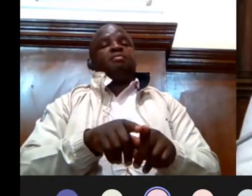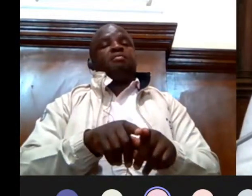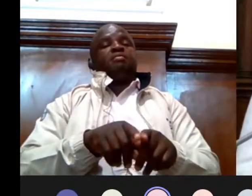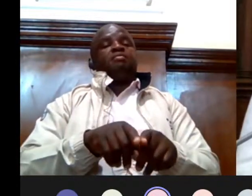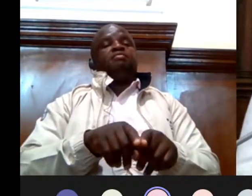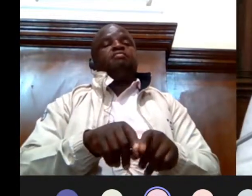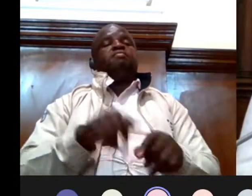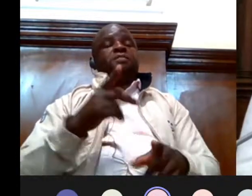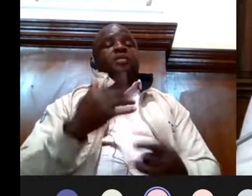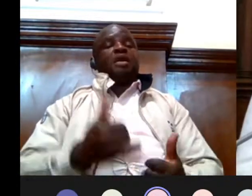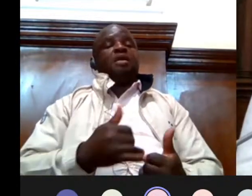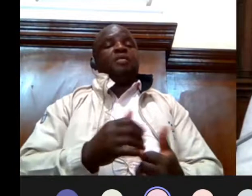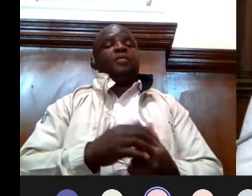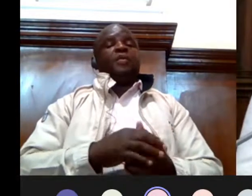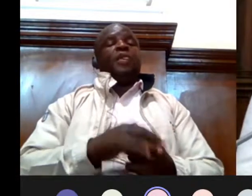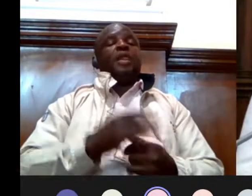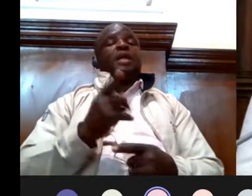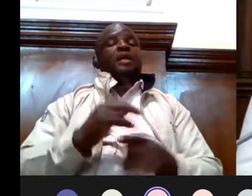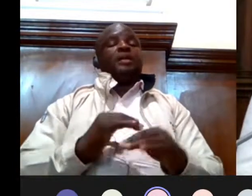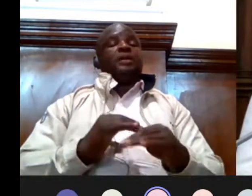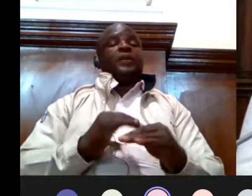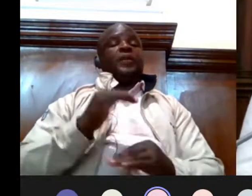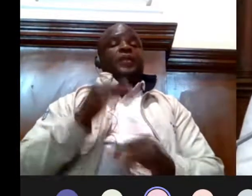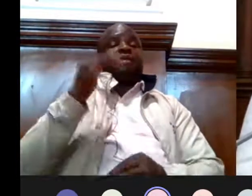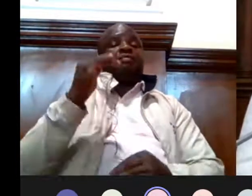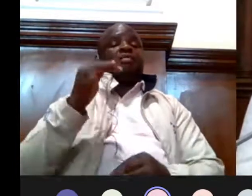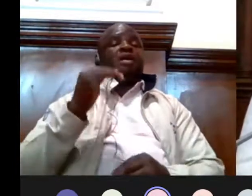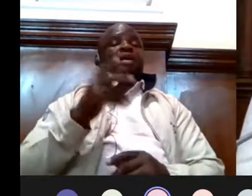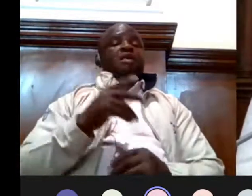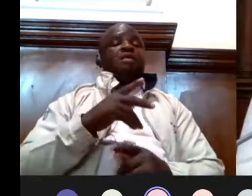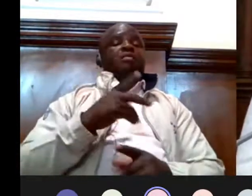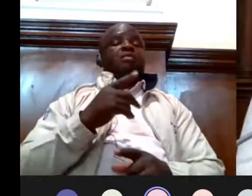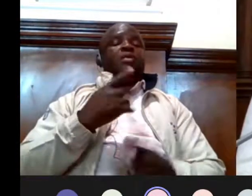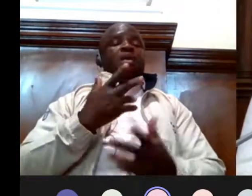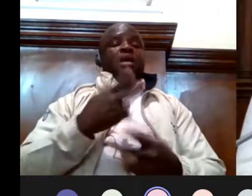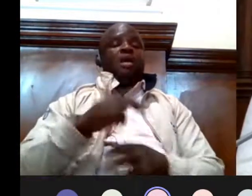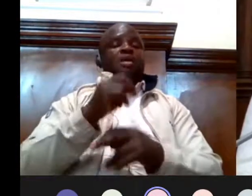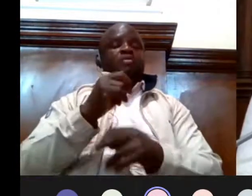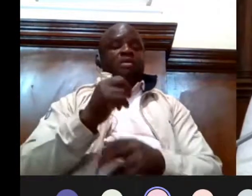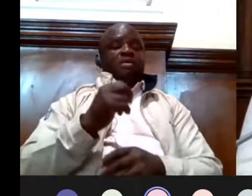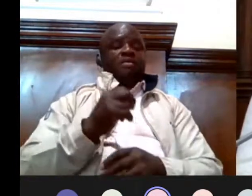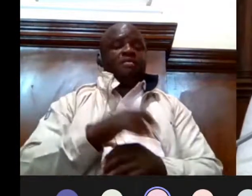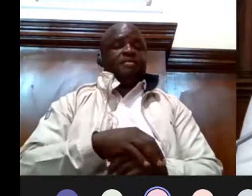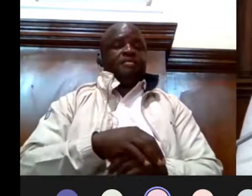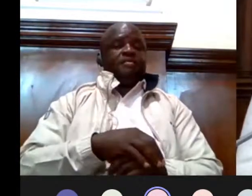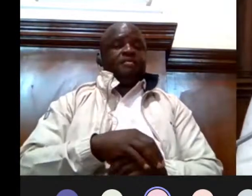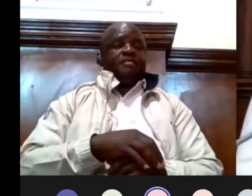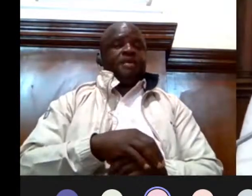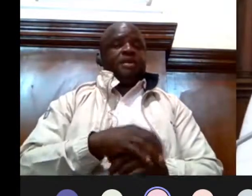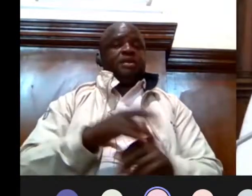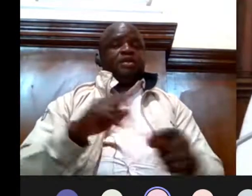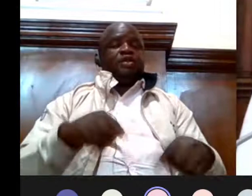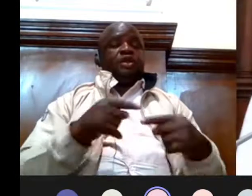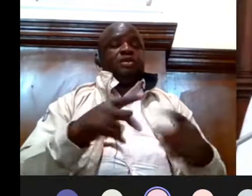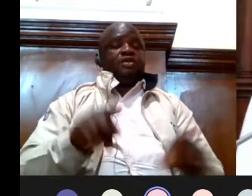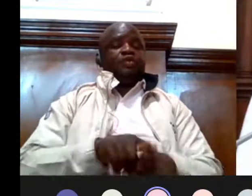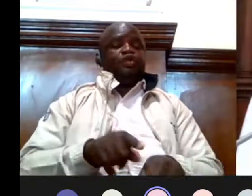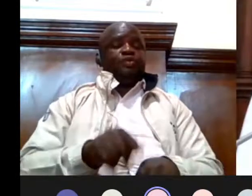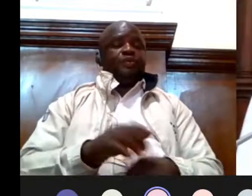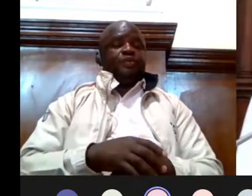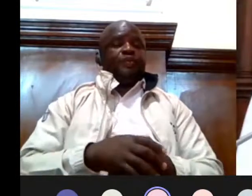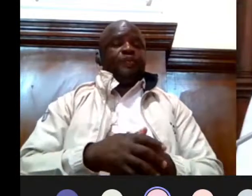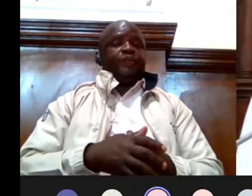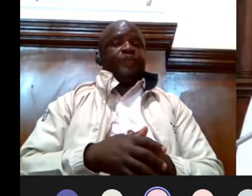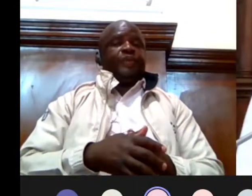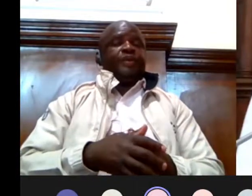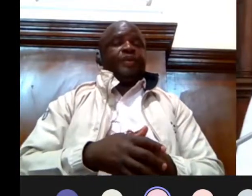intensification and increasing frequently and naturally disaster, as well